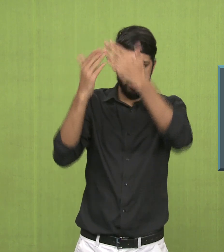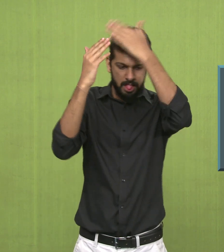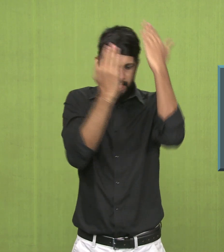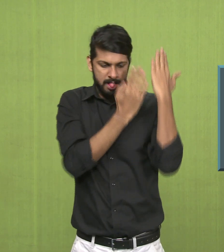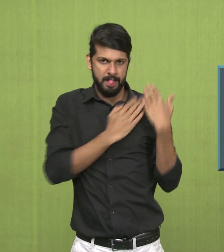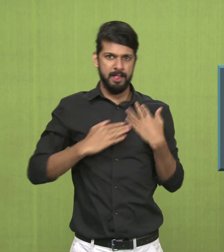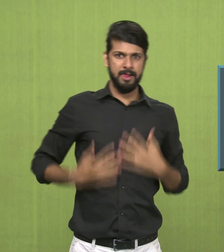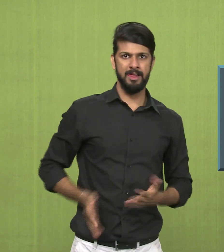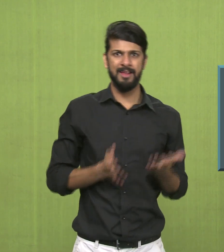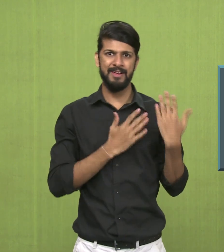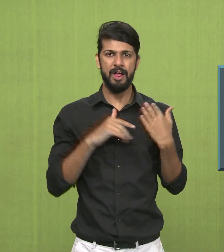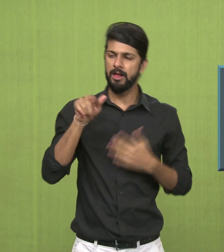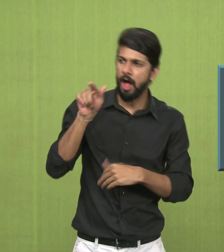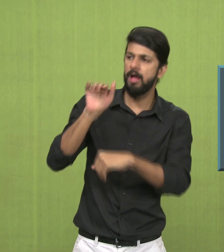That was the uniform,